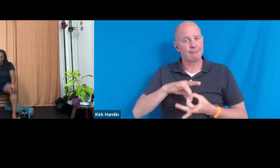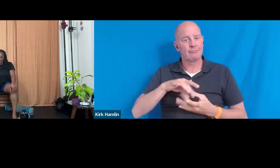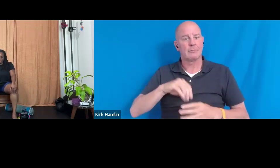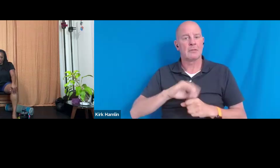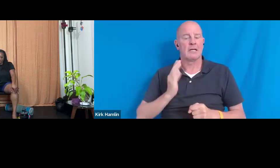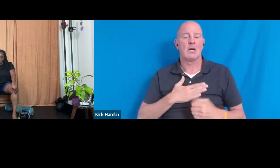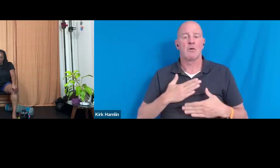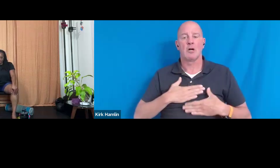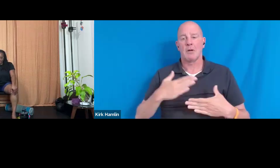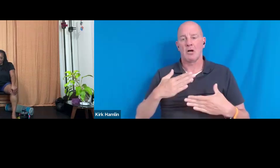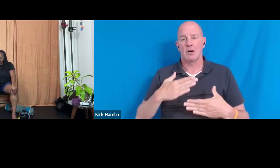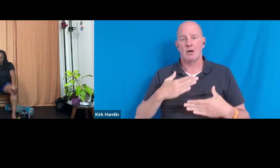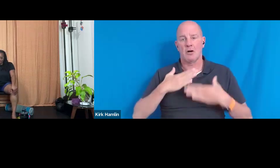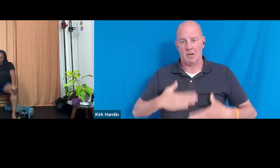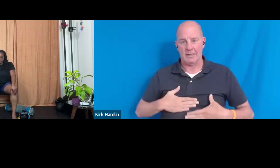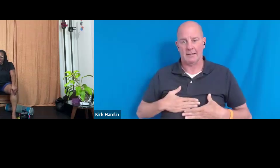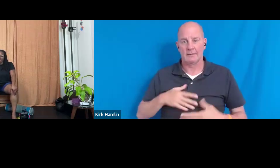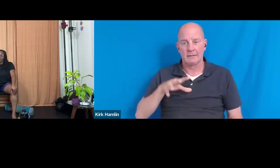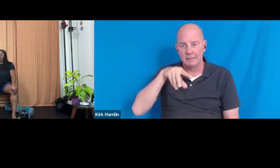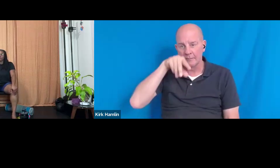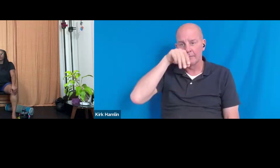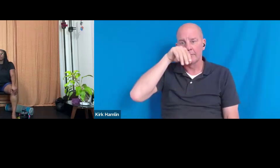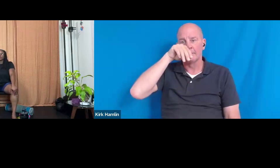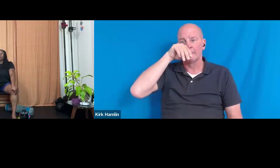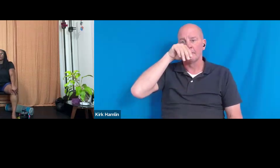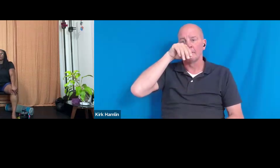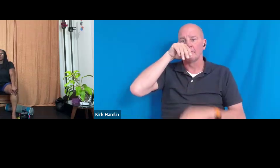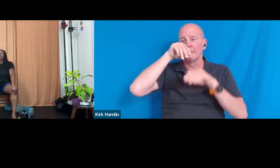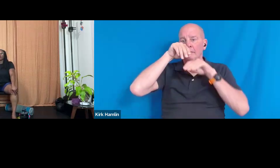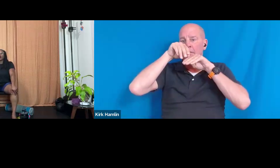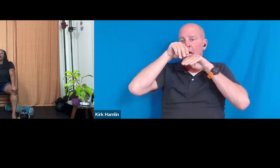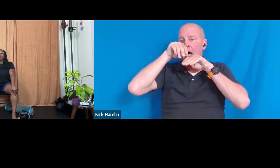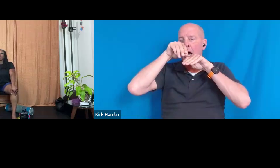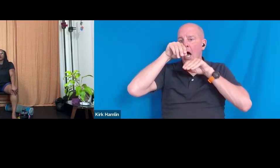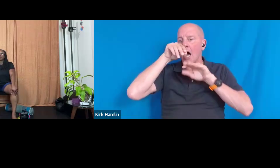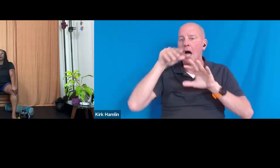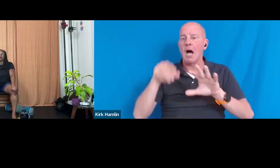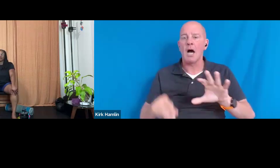So we're going to go in through the nose, out through the mouth, big open mouth.